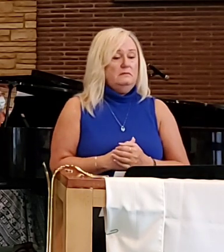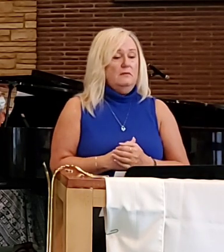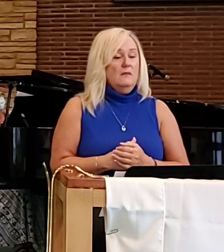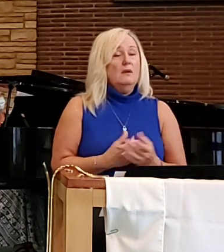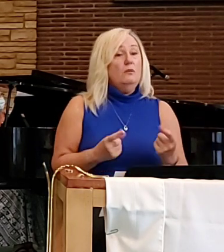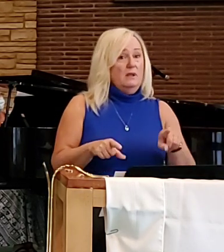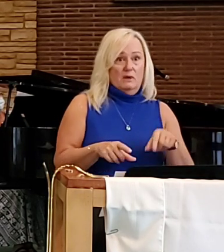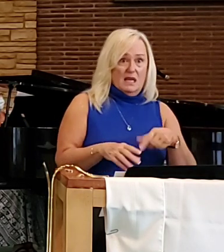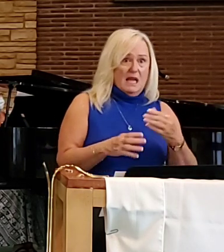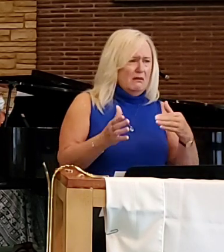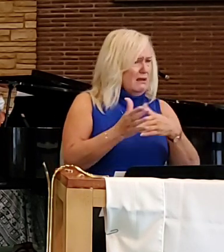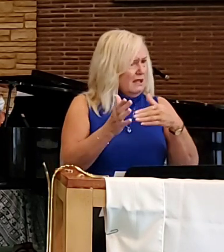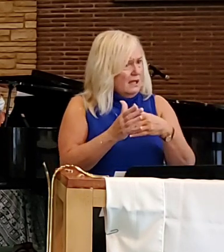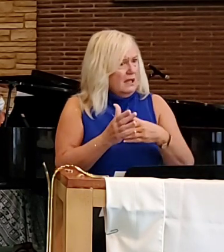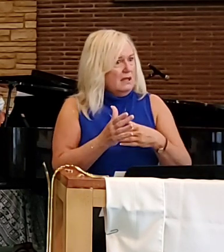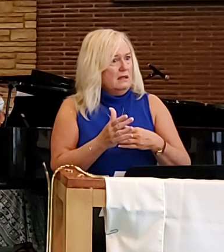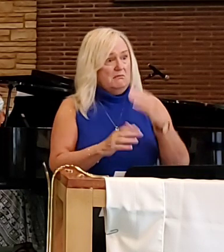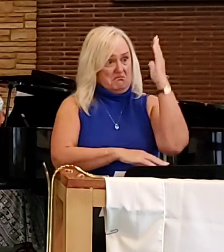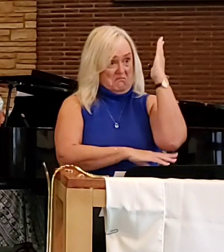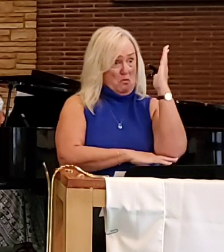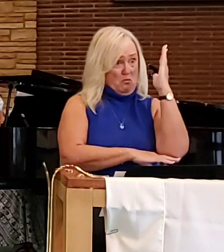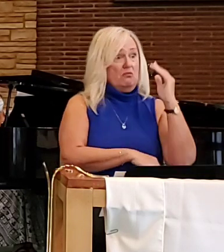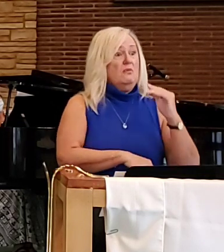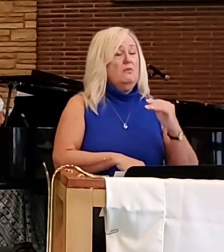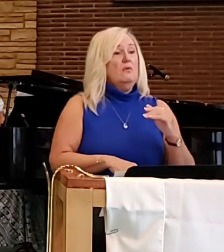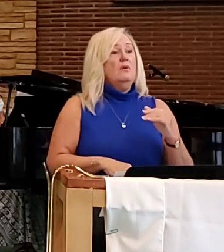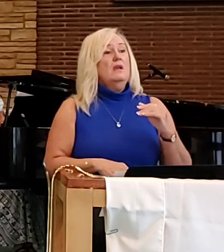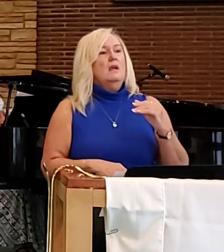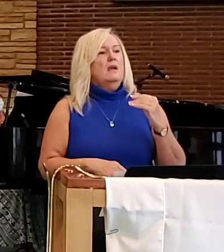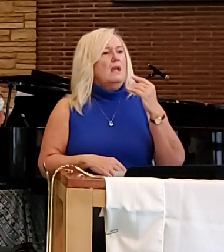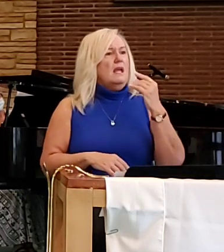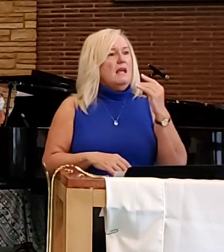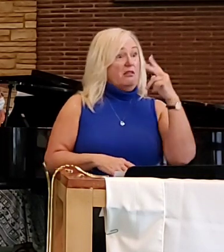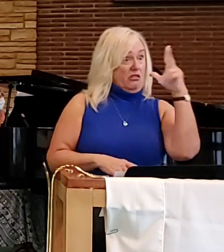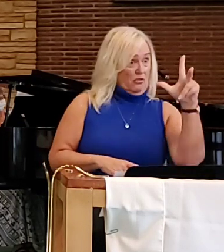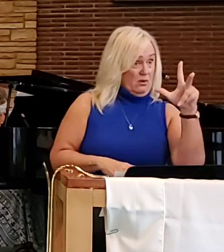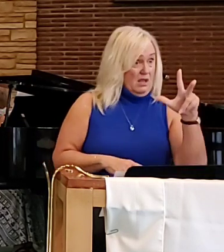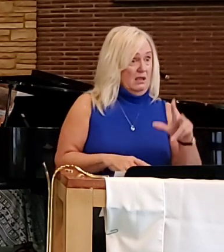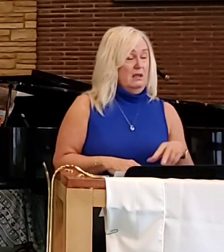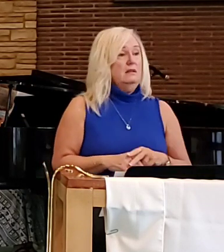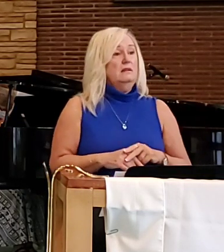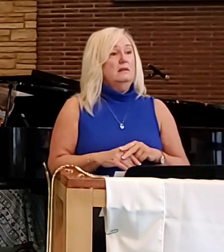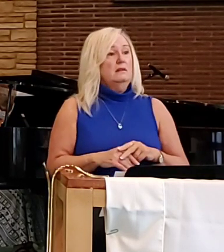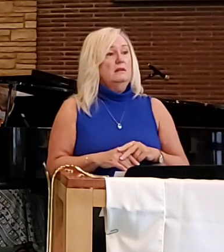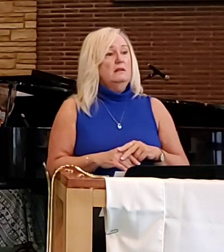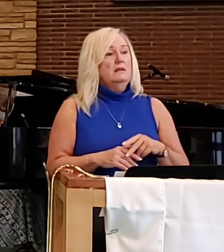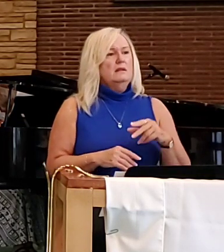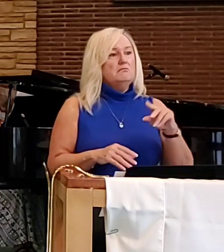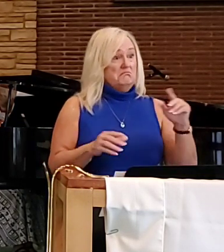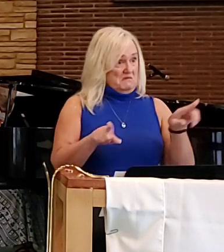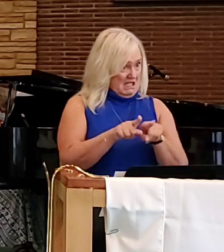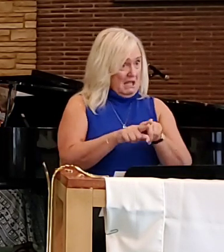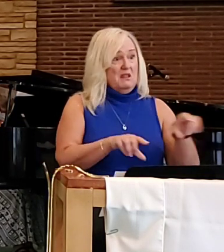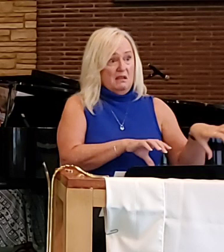When he went out again about noon and about 3 o'clock, he did the